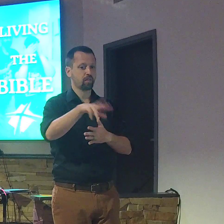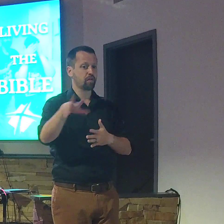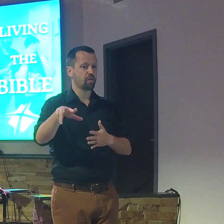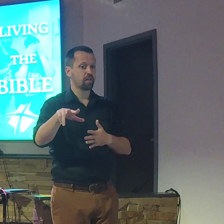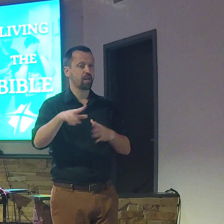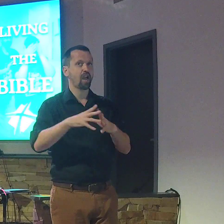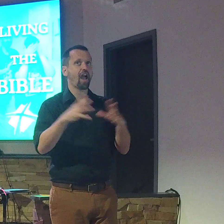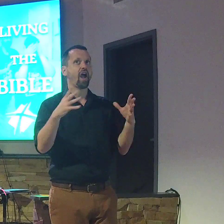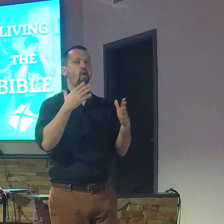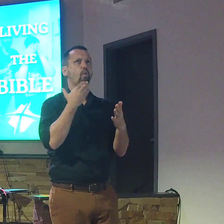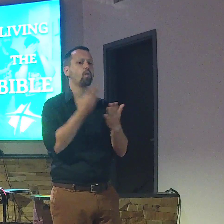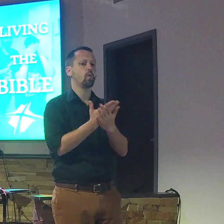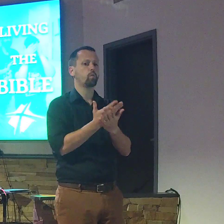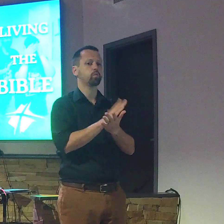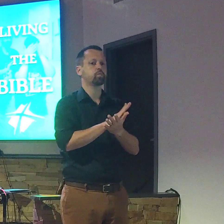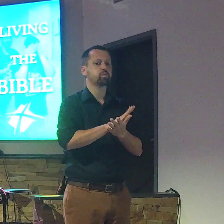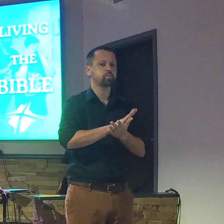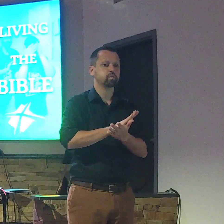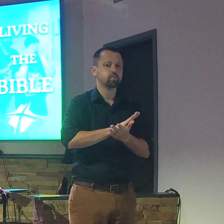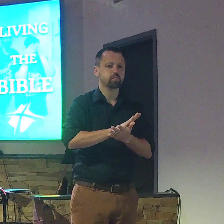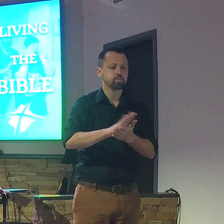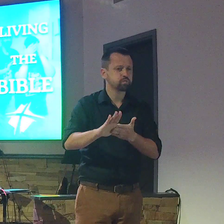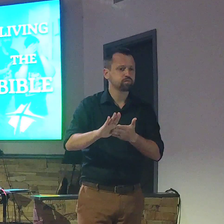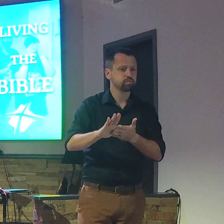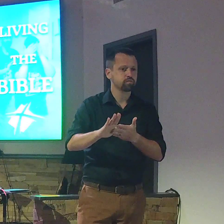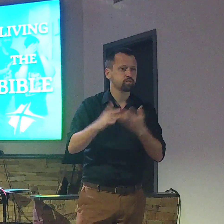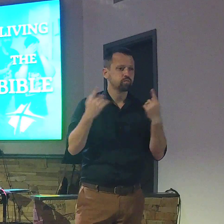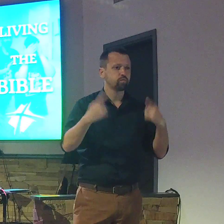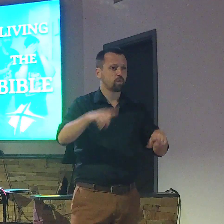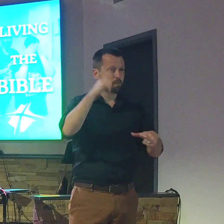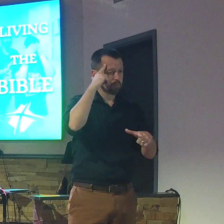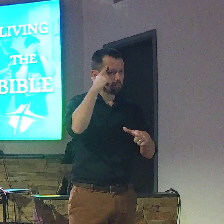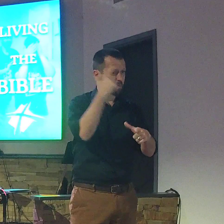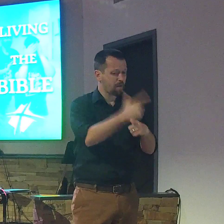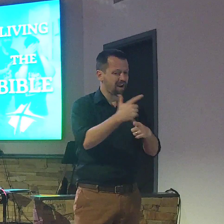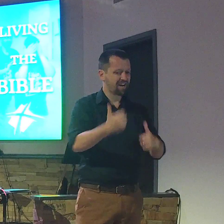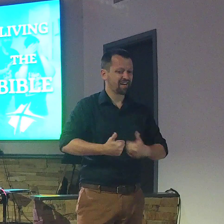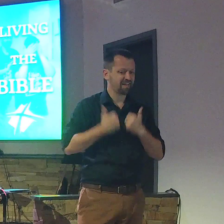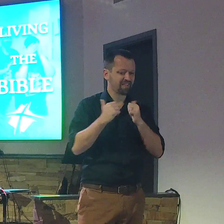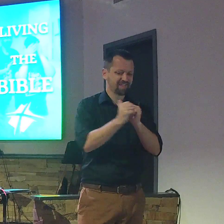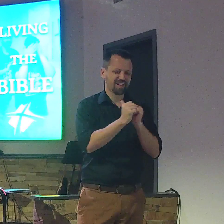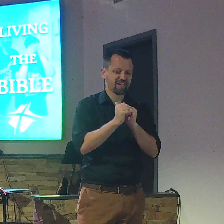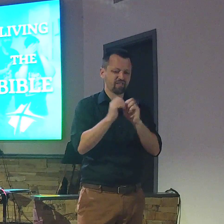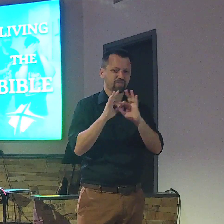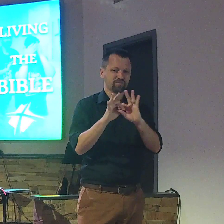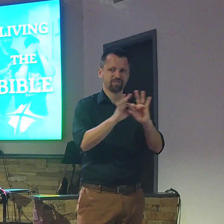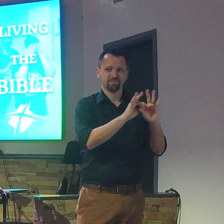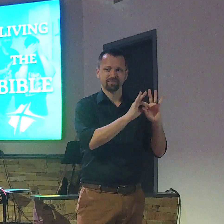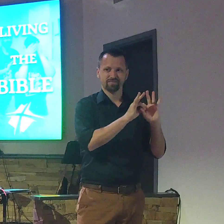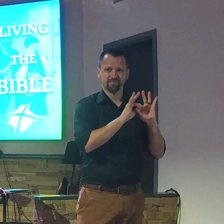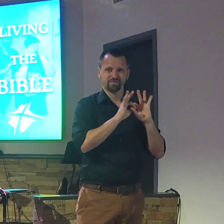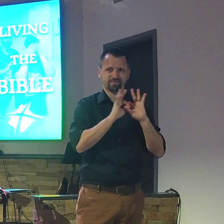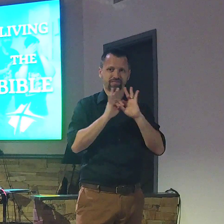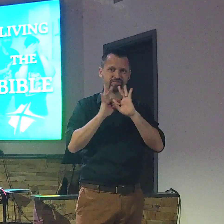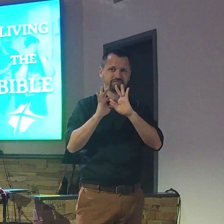good and pleasant it is when brethren dwell together in unity.